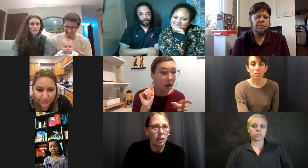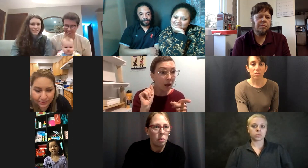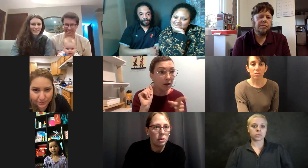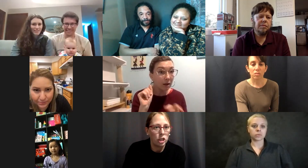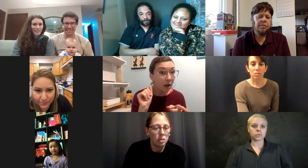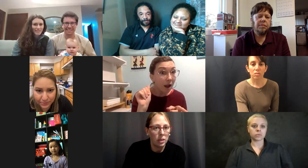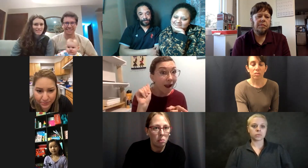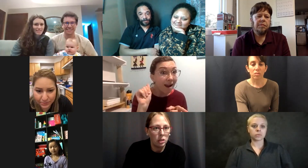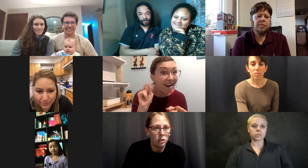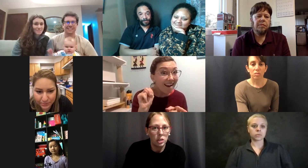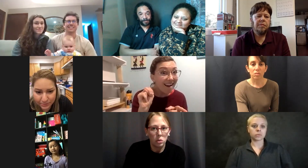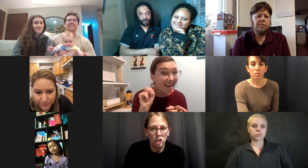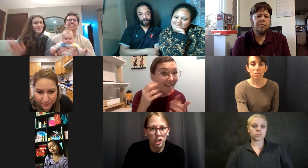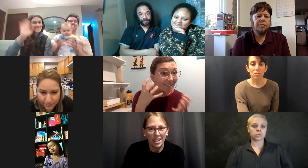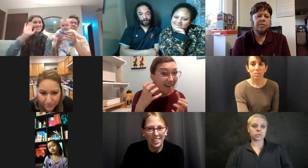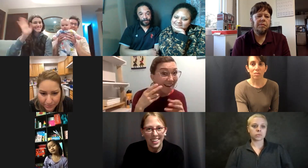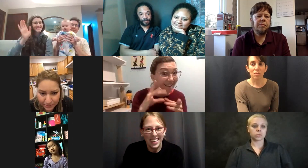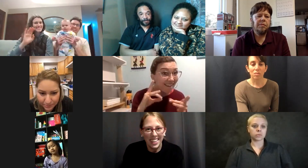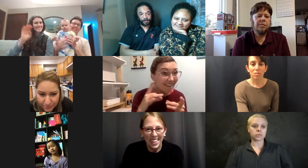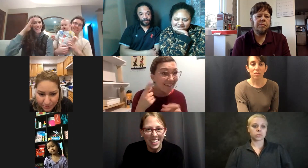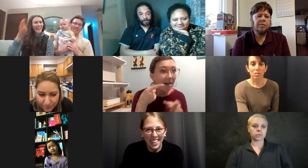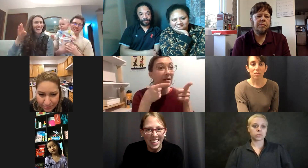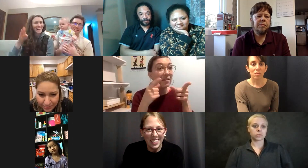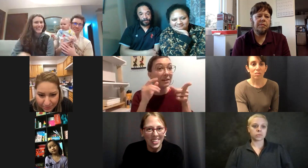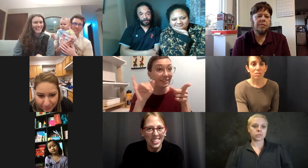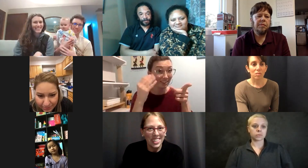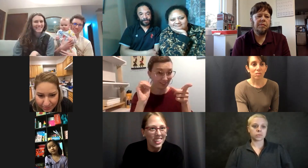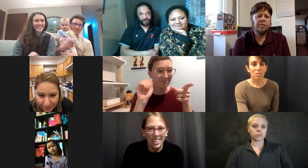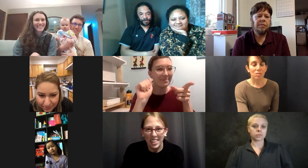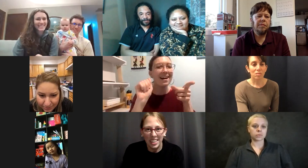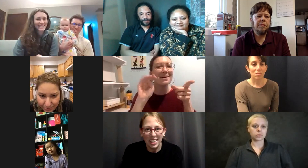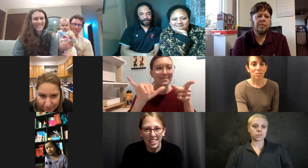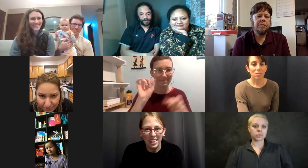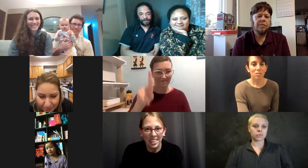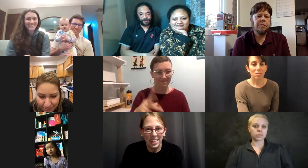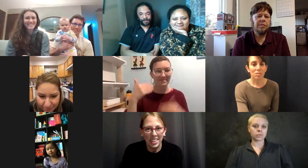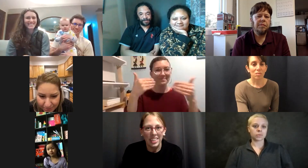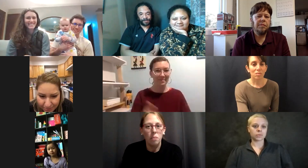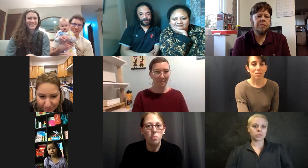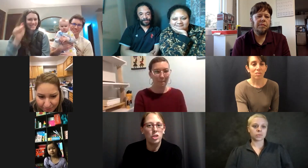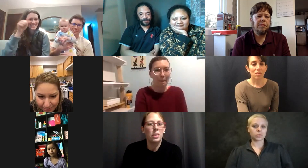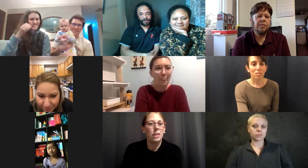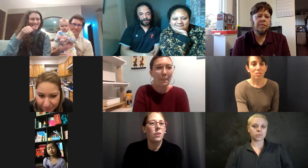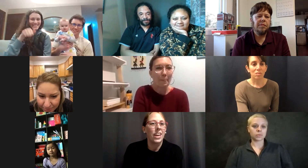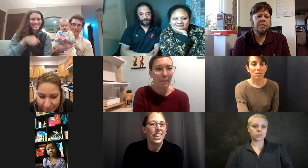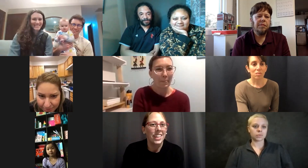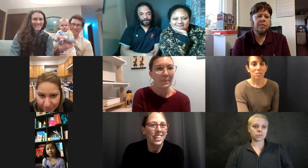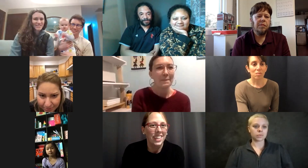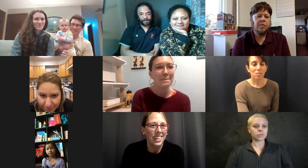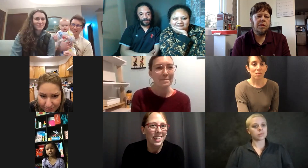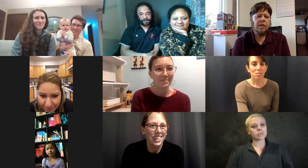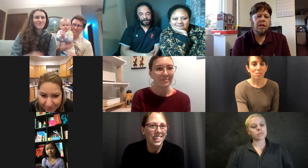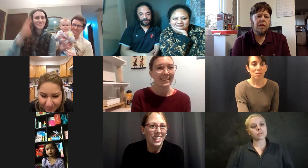Let's see, maybe Jim, Amy, do you guys want to share? Do you guys? Yep, Jim and Amy, go